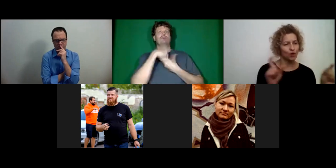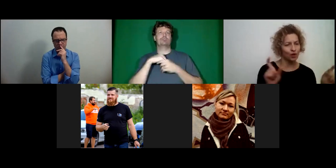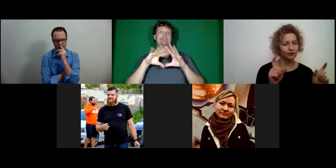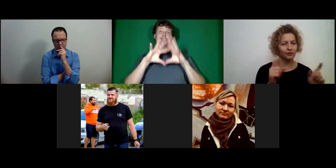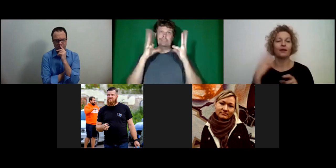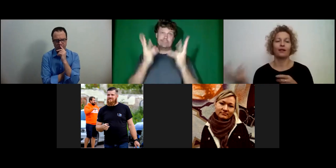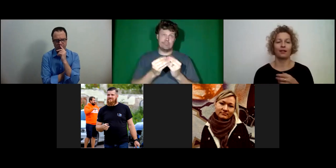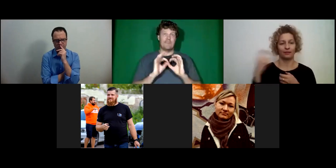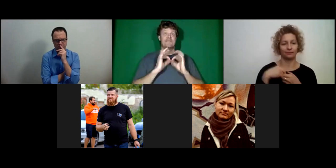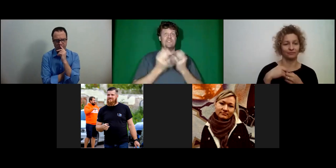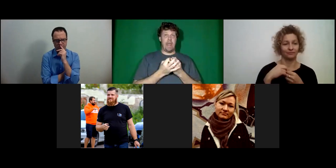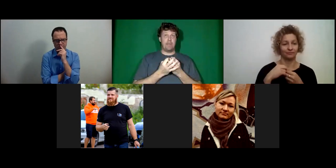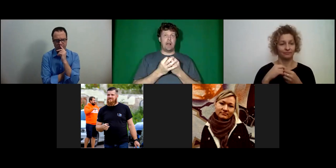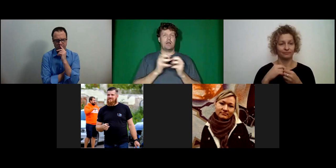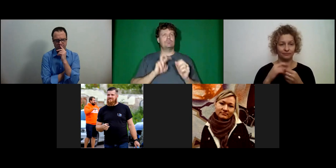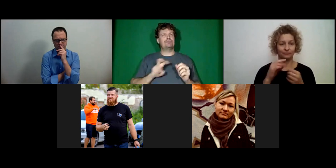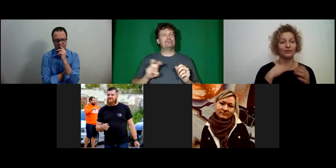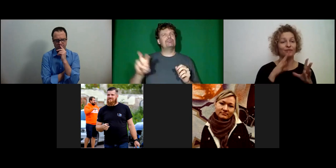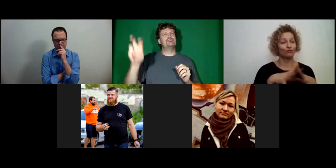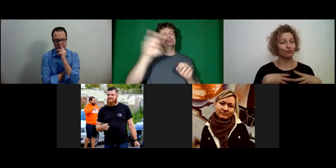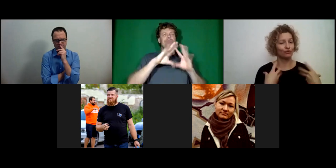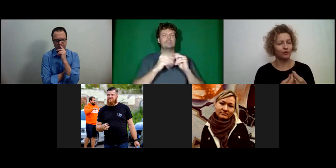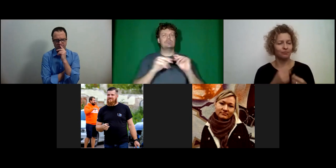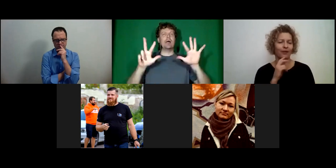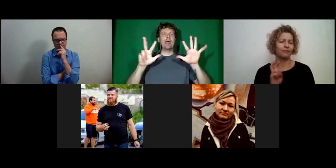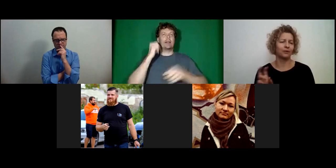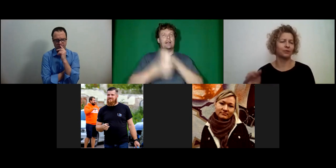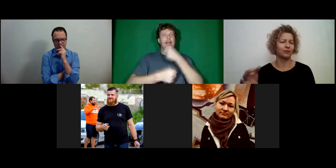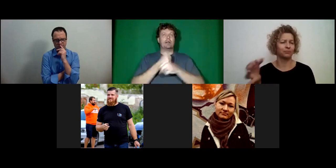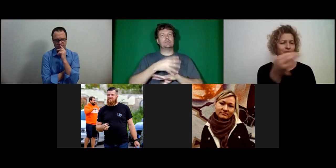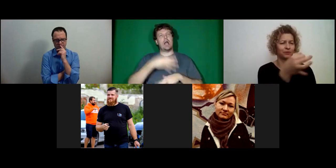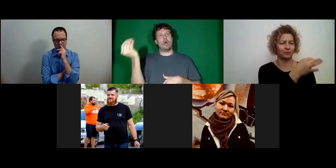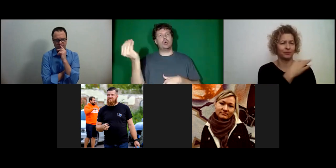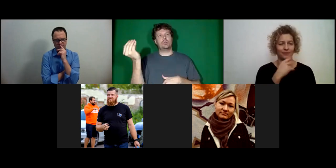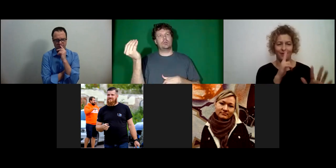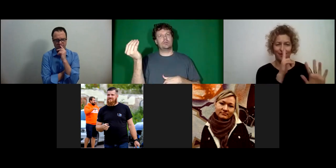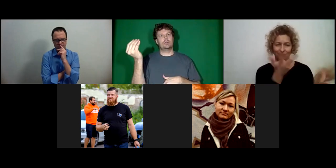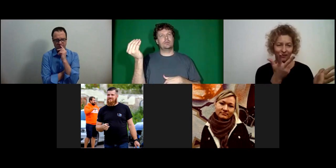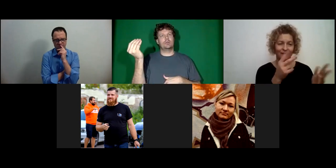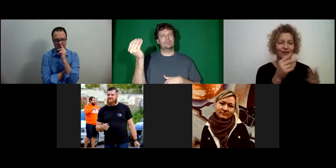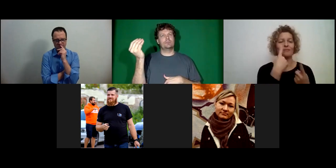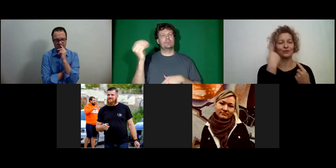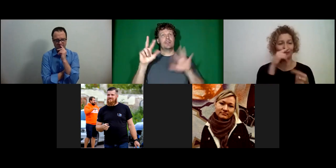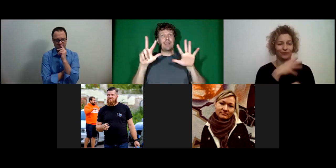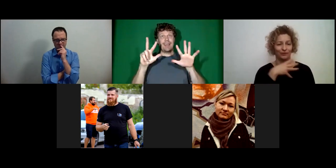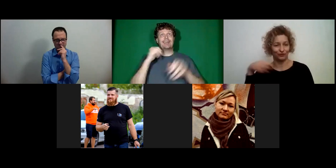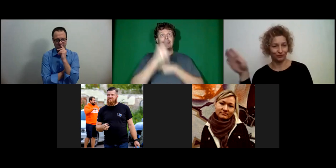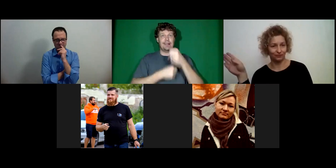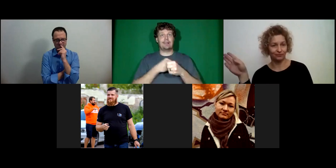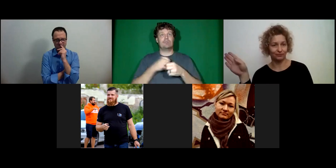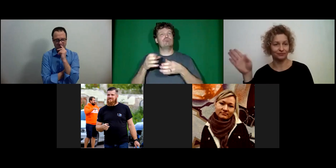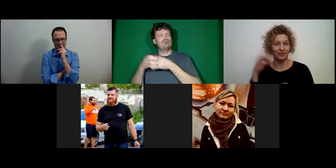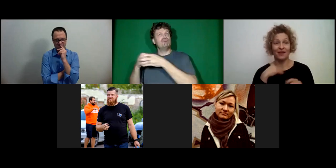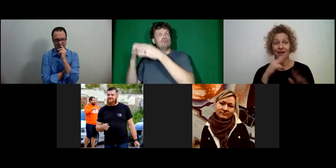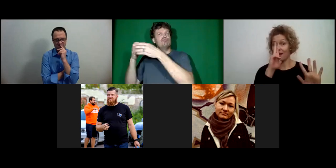alone. I arrange schooling and housing. And then, yes, my family has been with me for